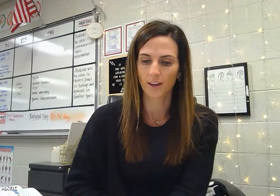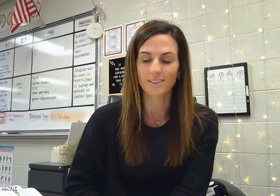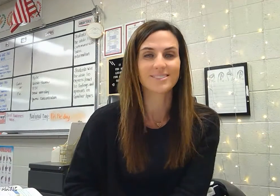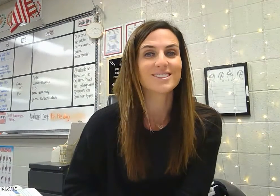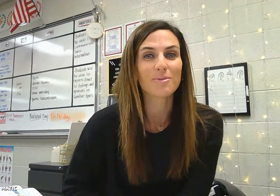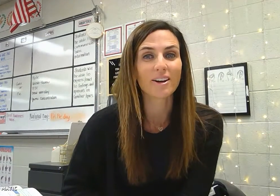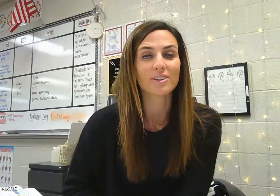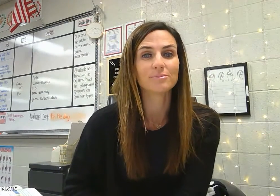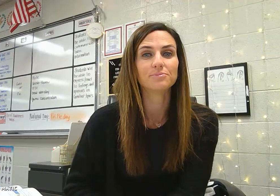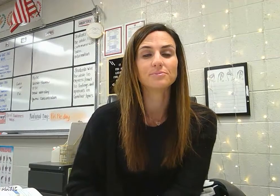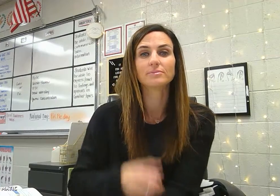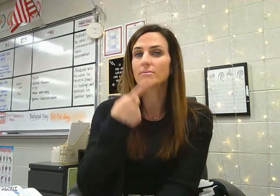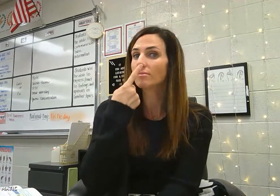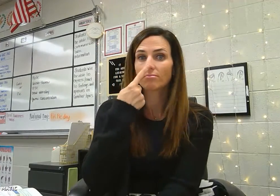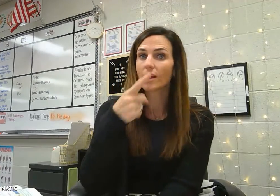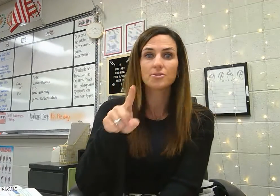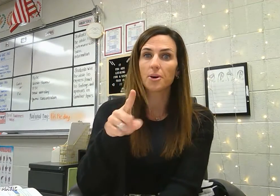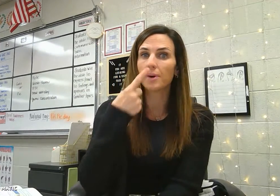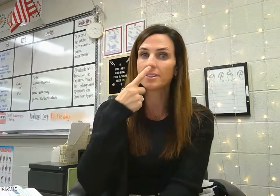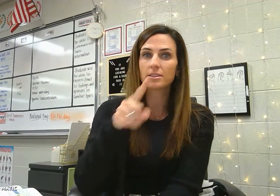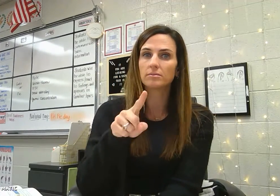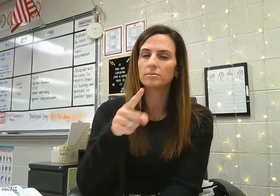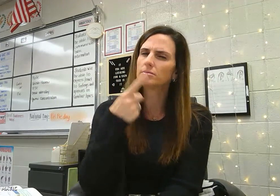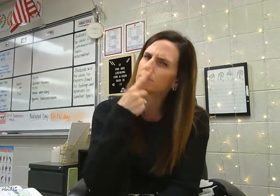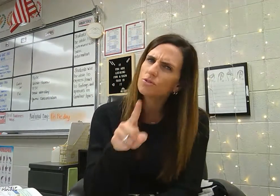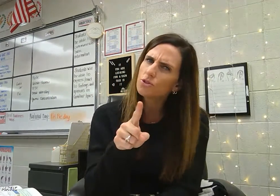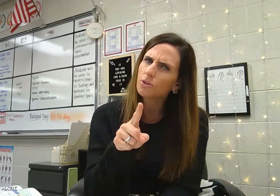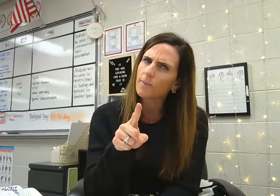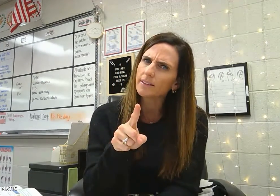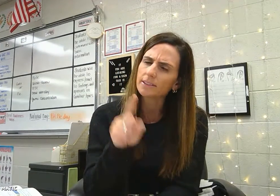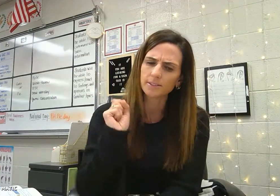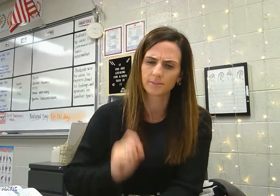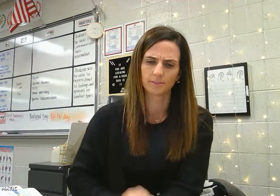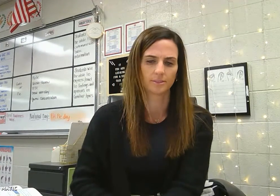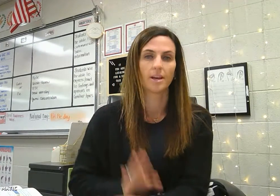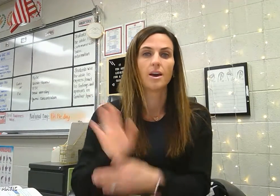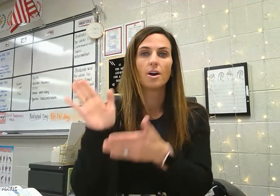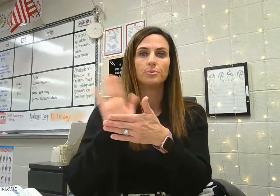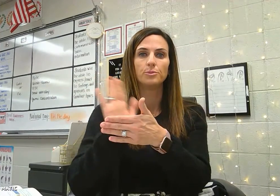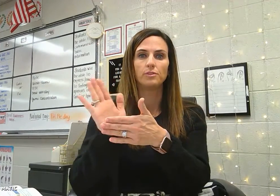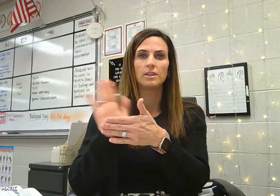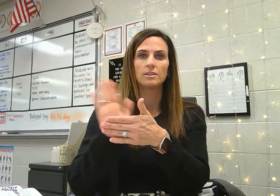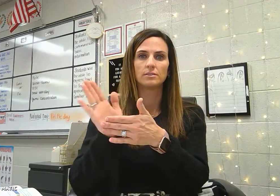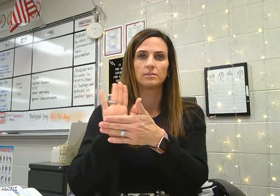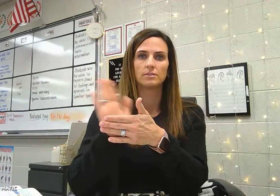Okay, let's go back over. Don't mind, do you mind? Movie,